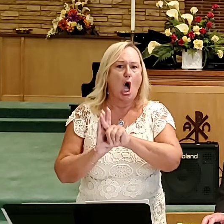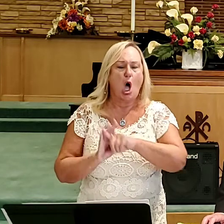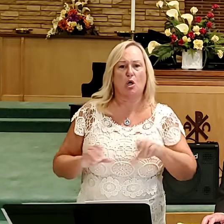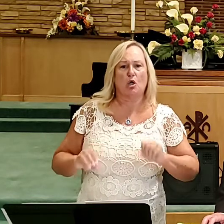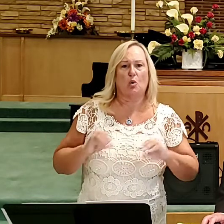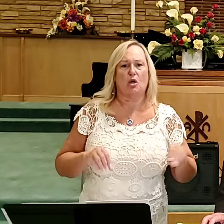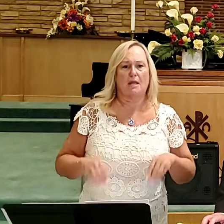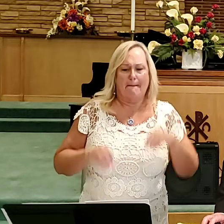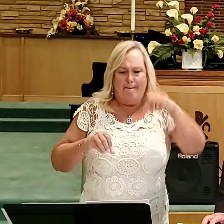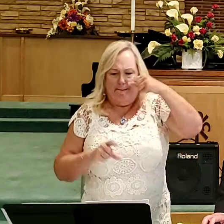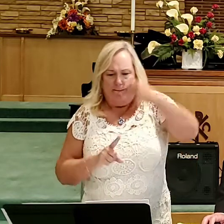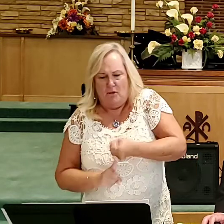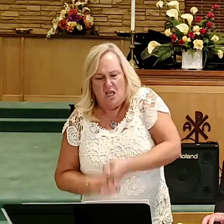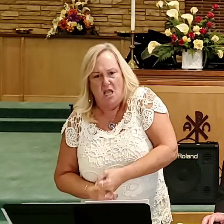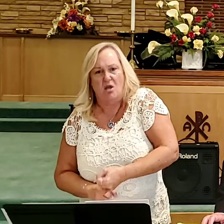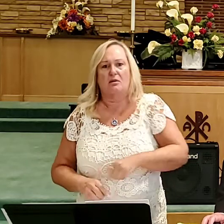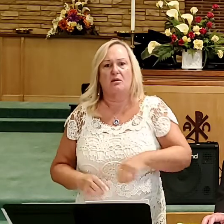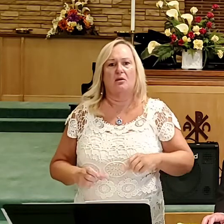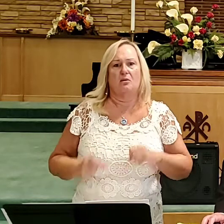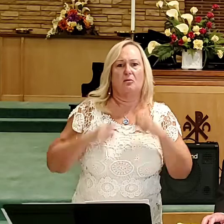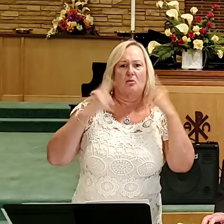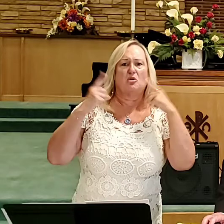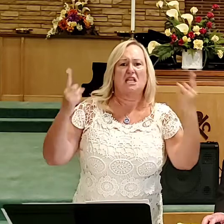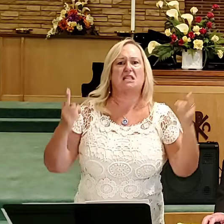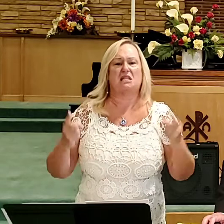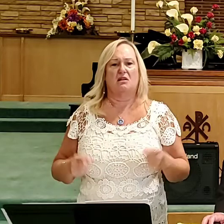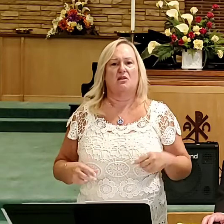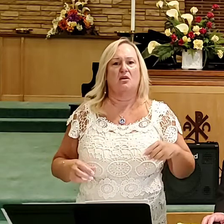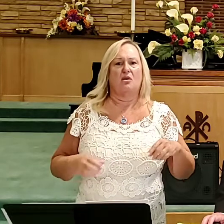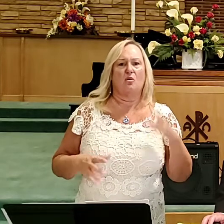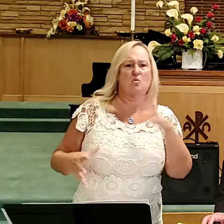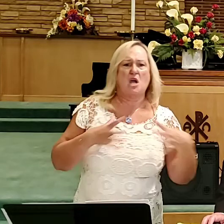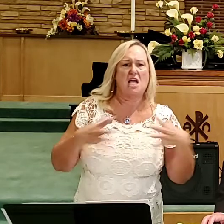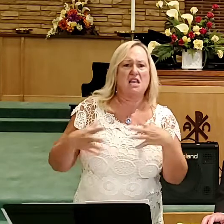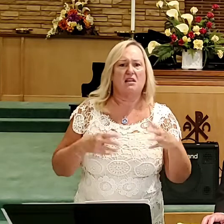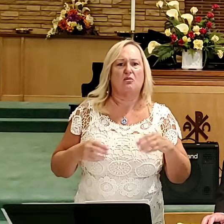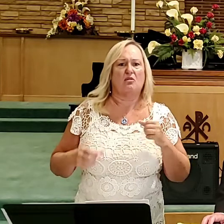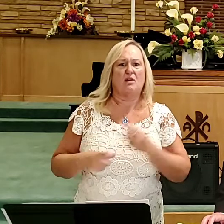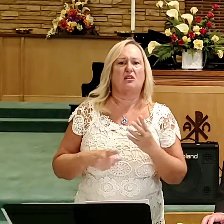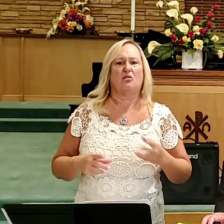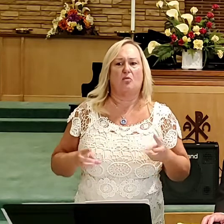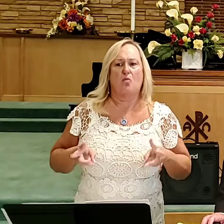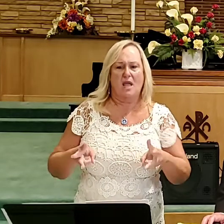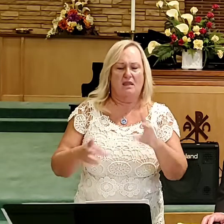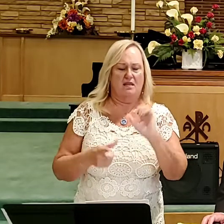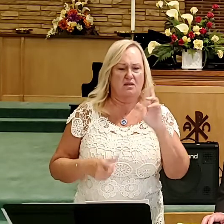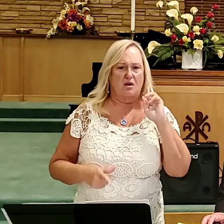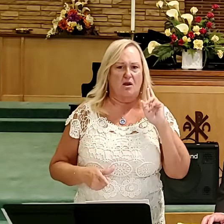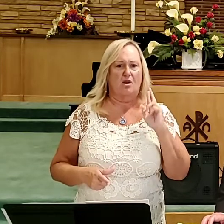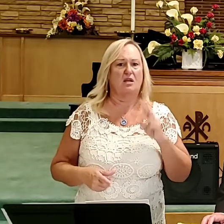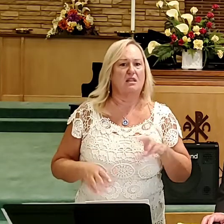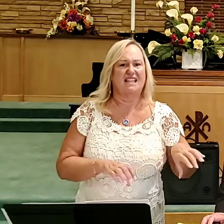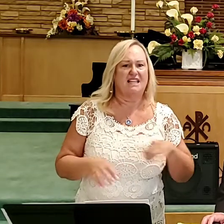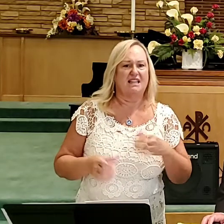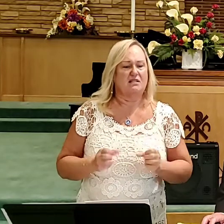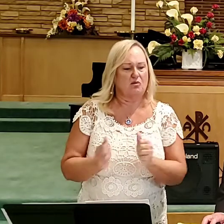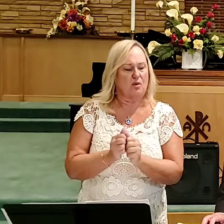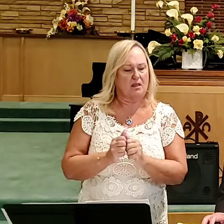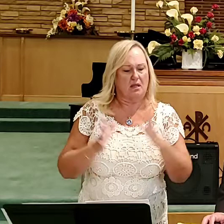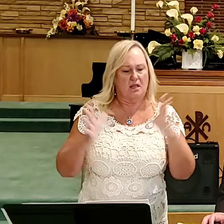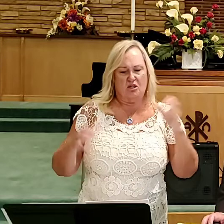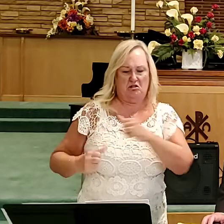put down any protesting, rioting, or threat to the status quo. They did this with the